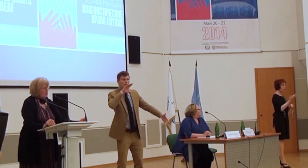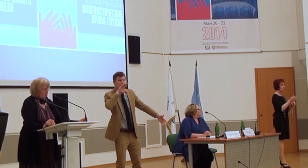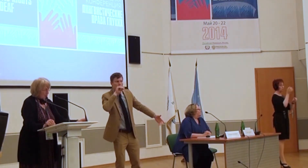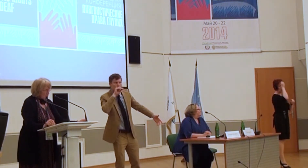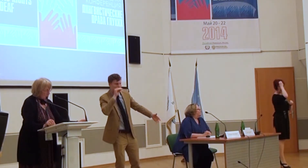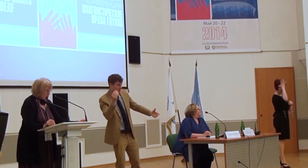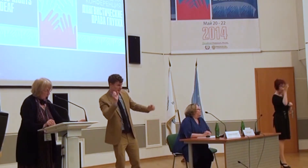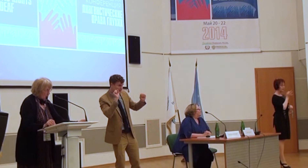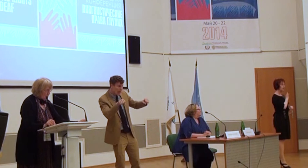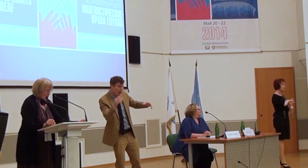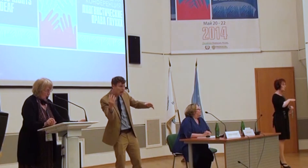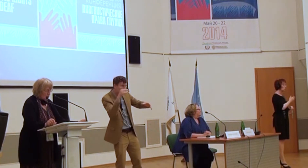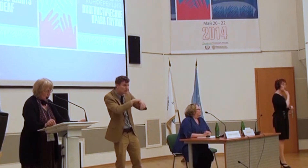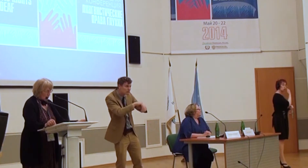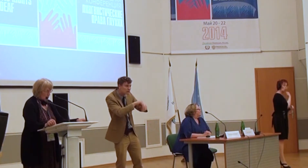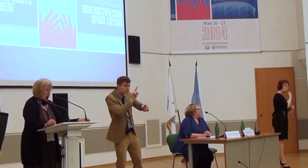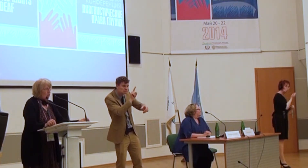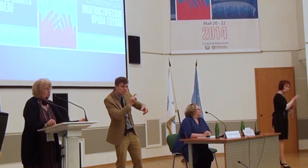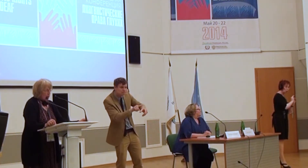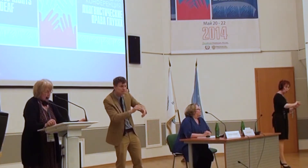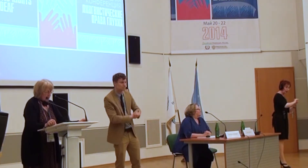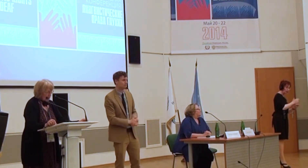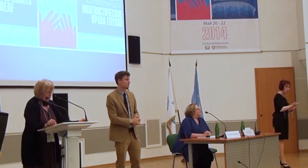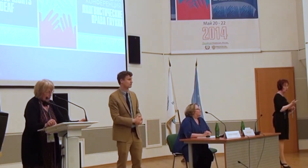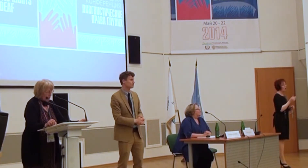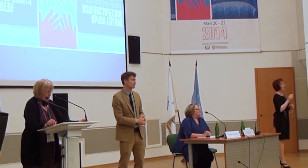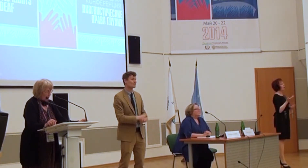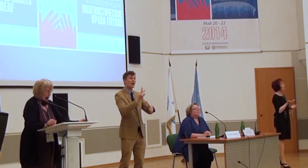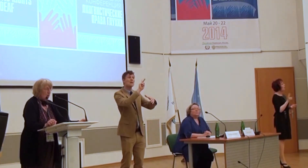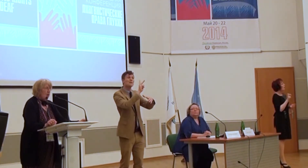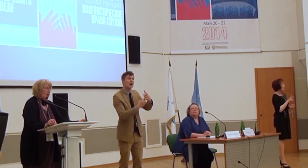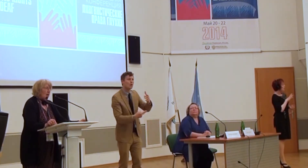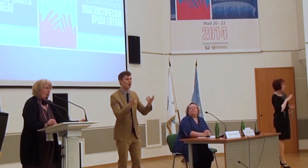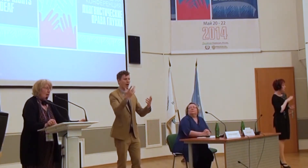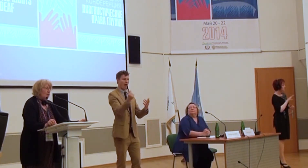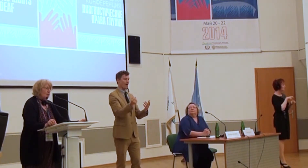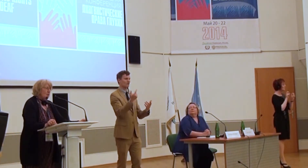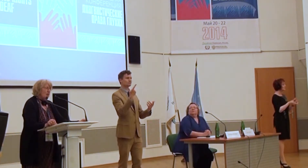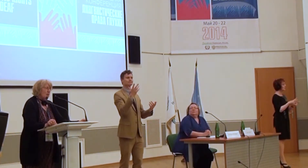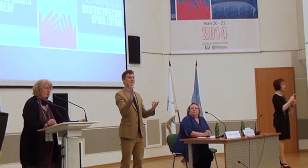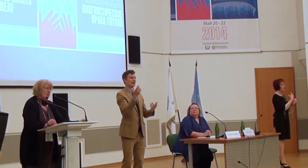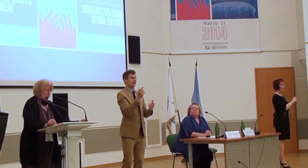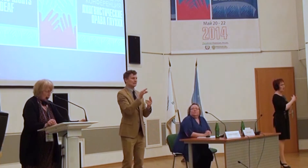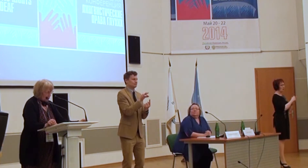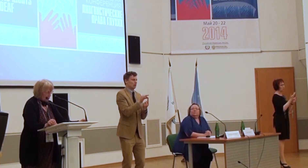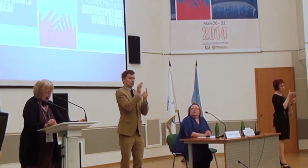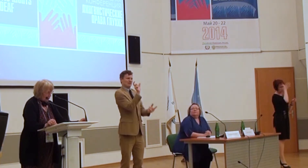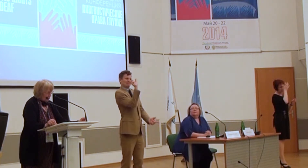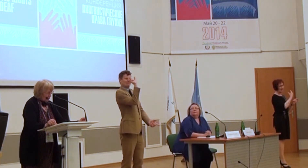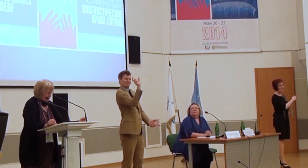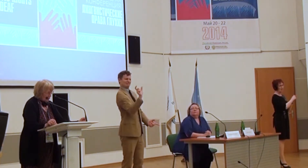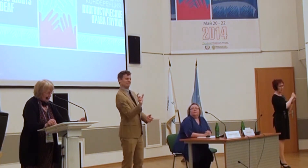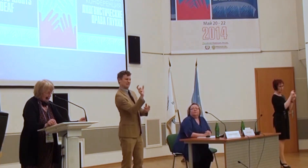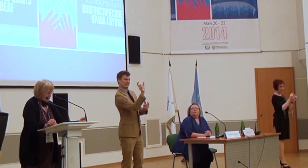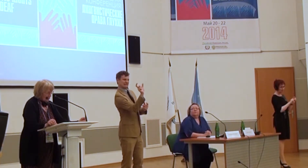What should we do about the specialist vocabulary terms required by the full curriculum? How should we develop these and who should be